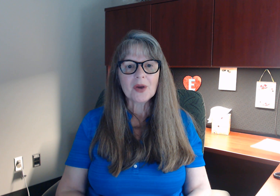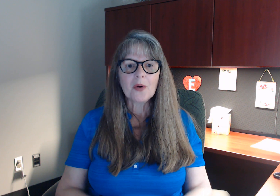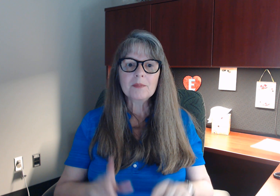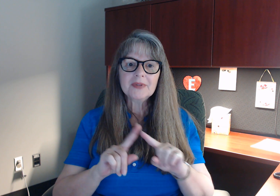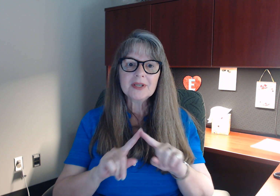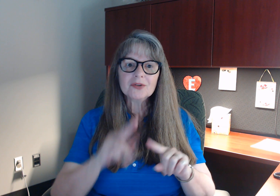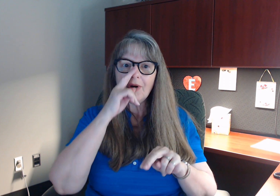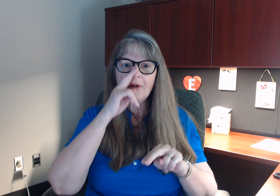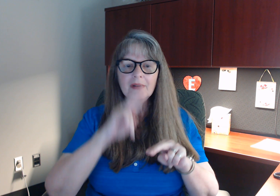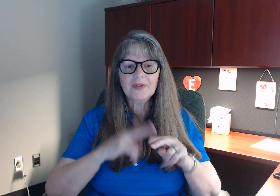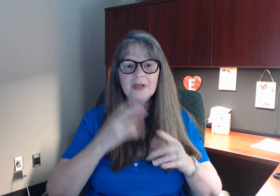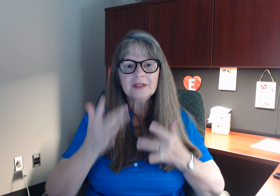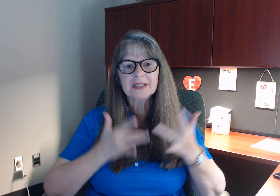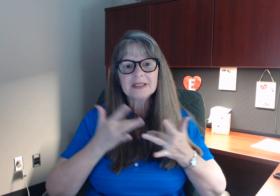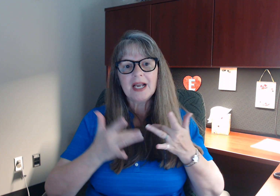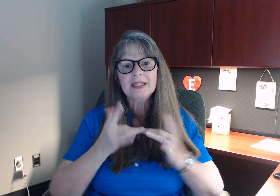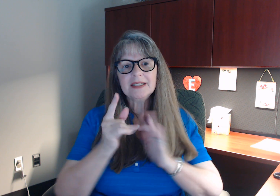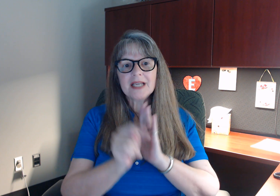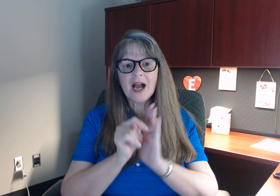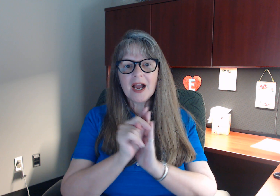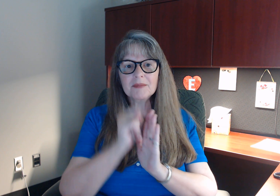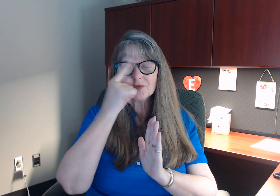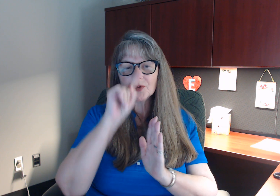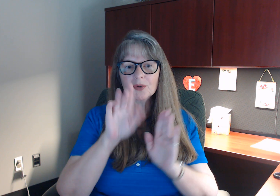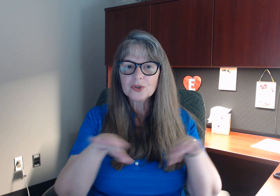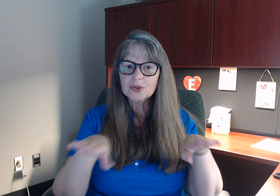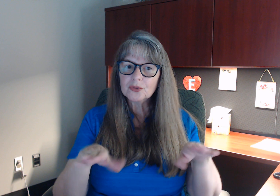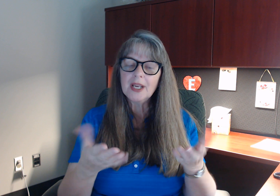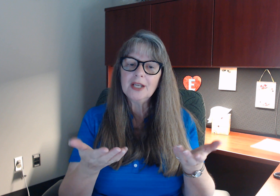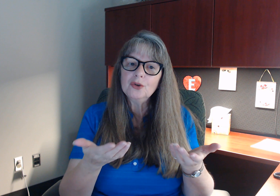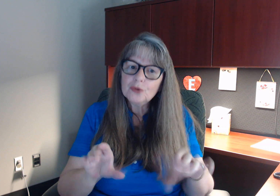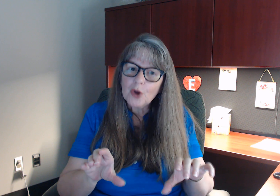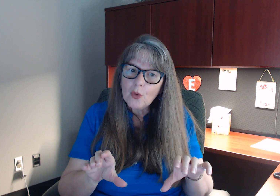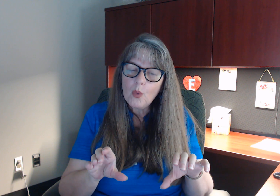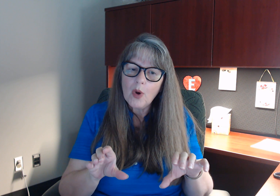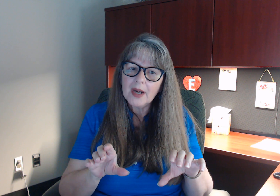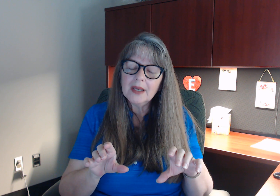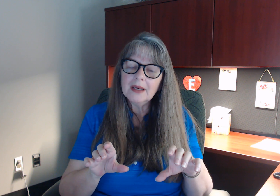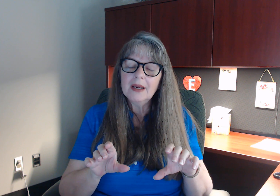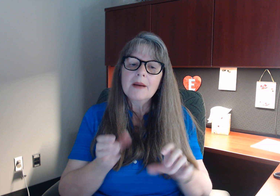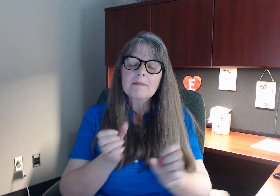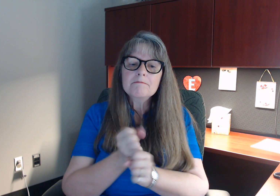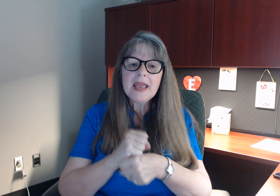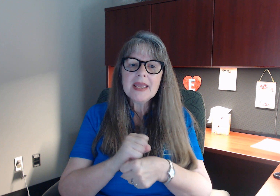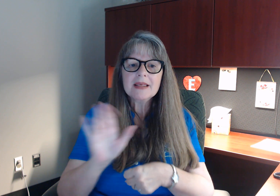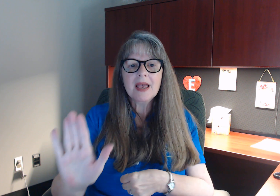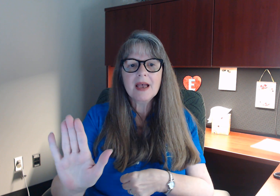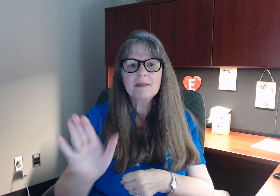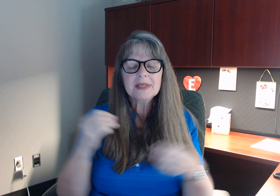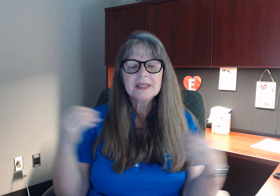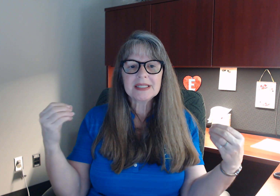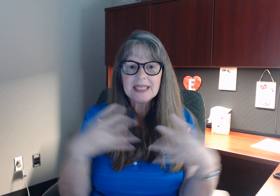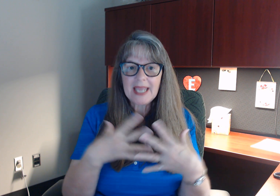But these are all fun, exciting times for your children, and you don't want to make them